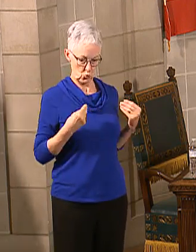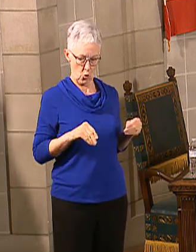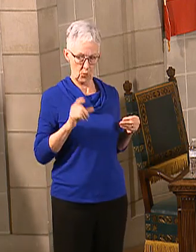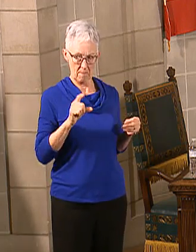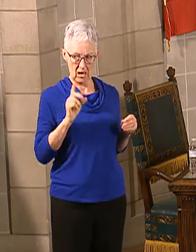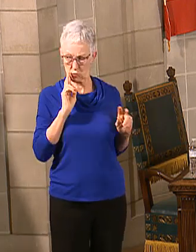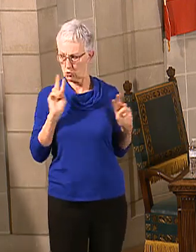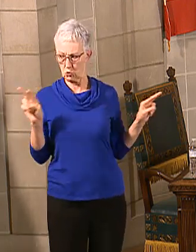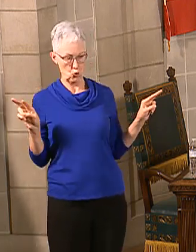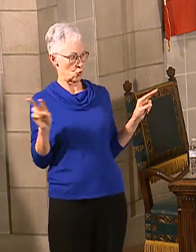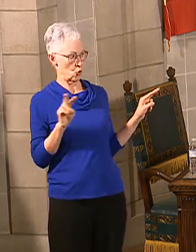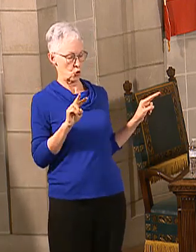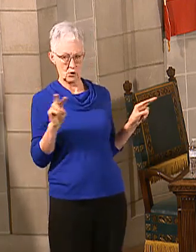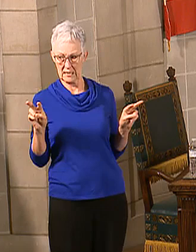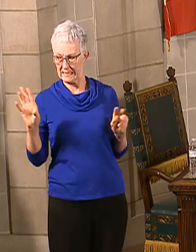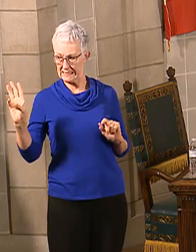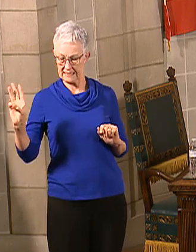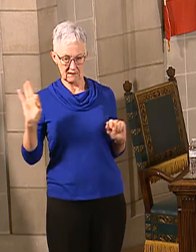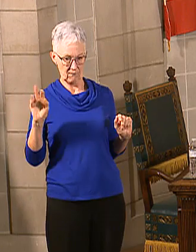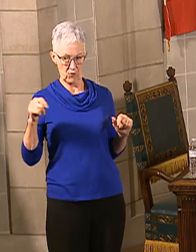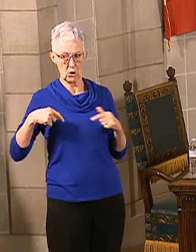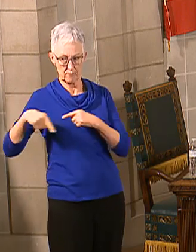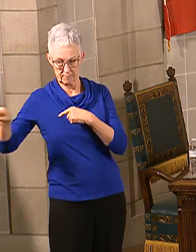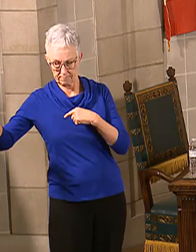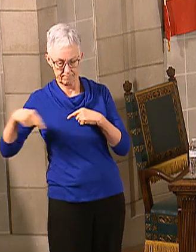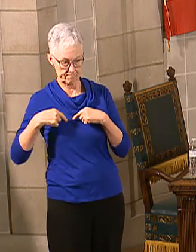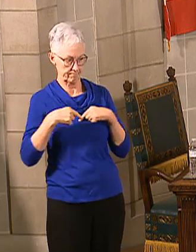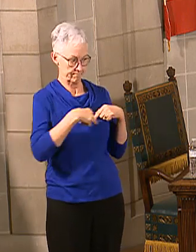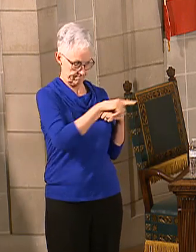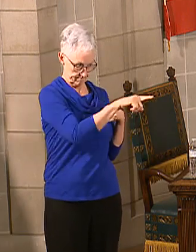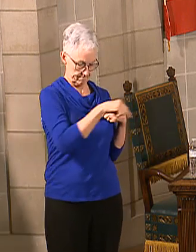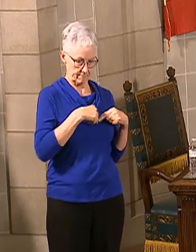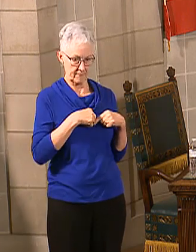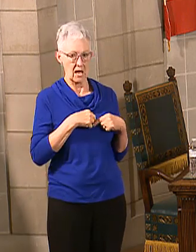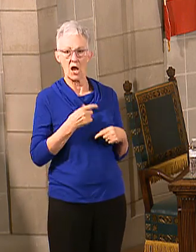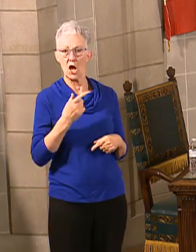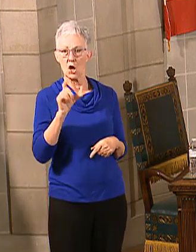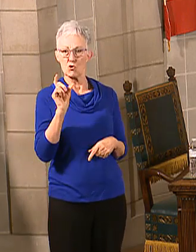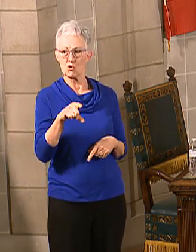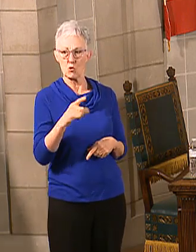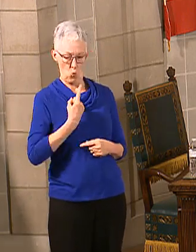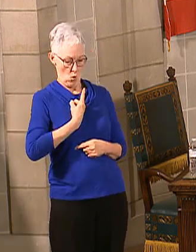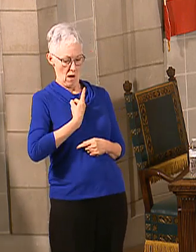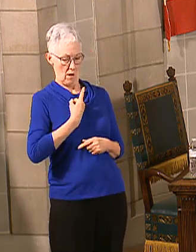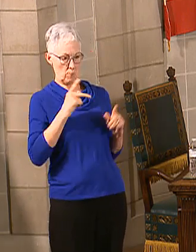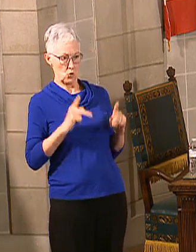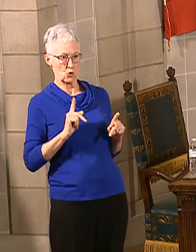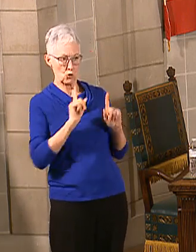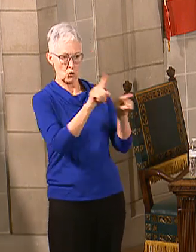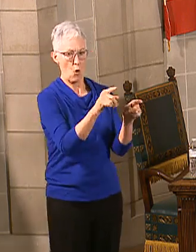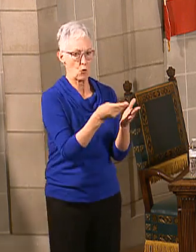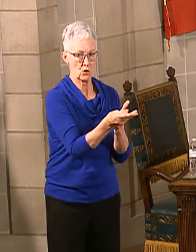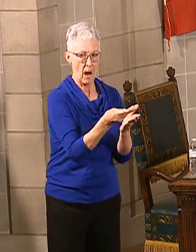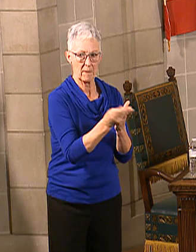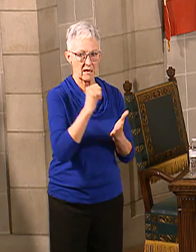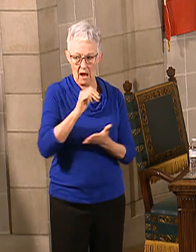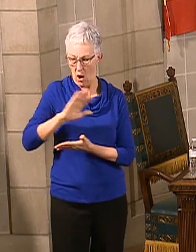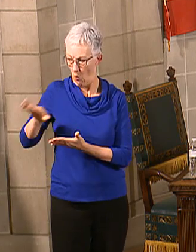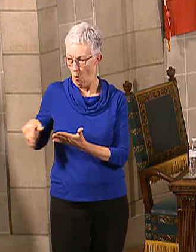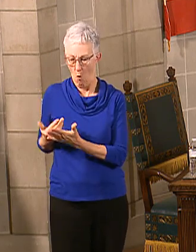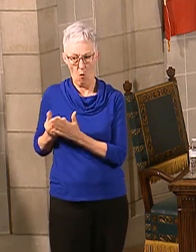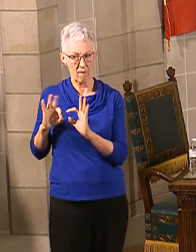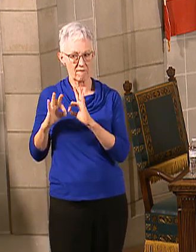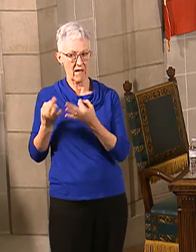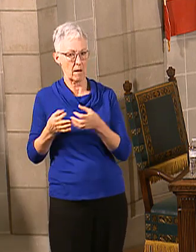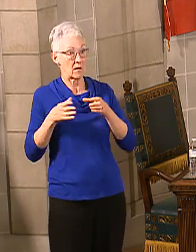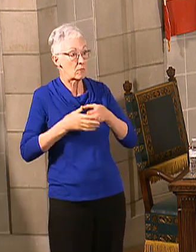if you're going to go shopping, go by yourself. Don't make it a big family affair. Go for the things that you just need. And when you're in the